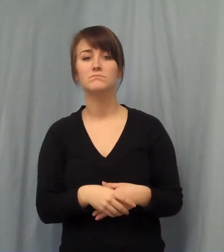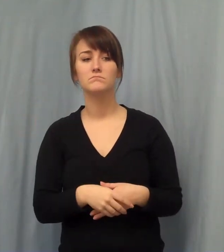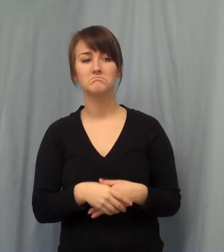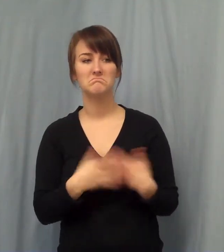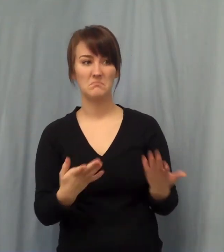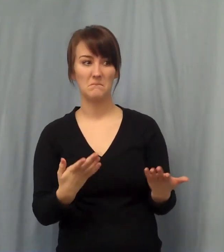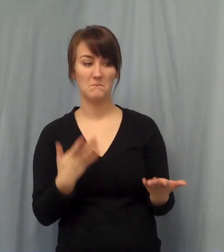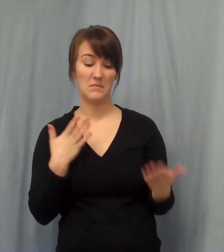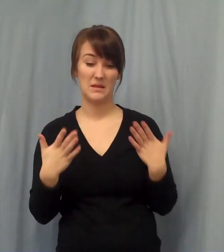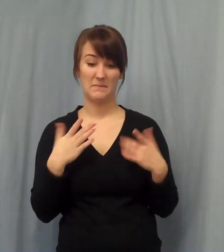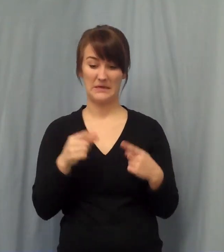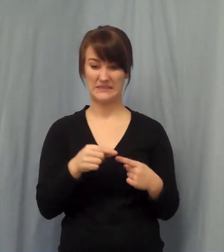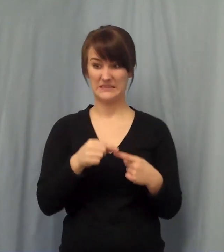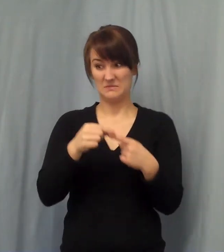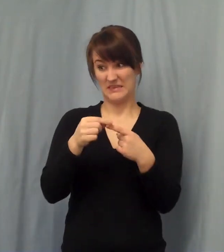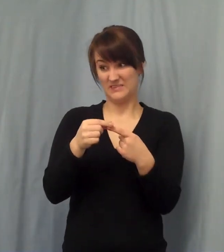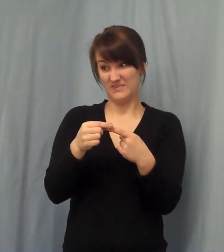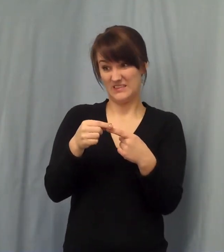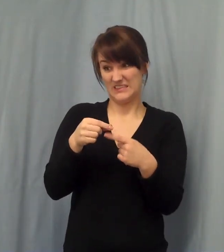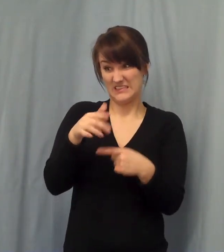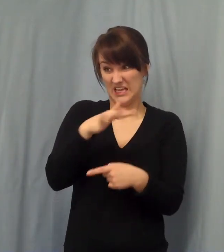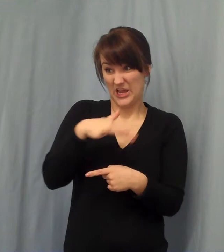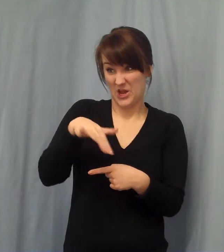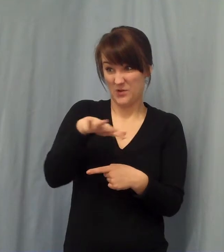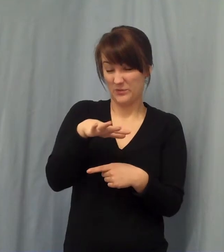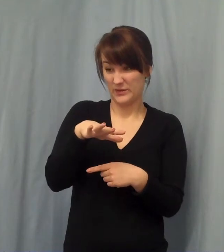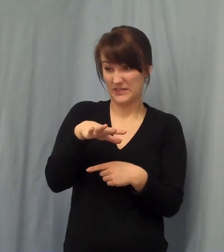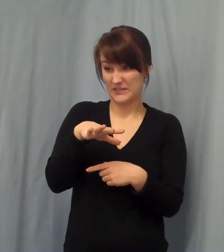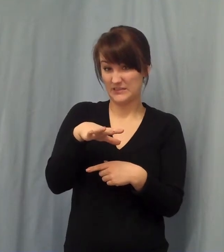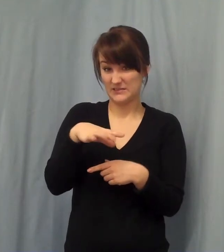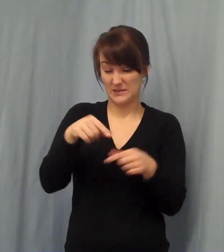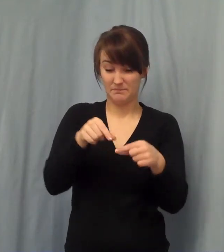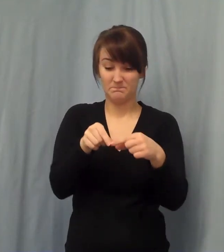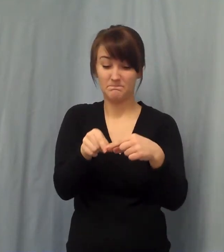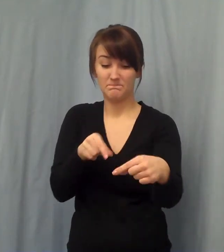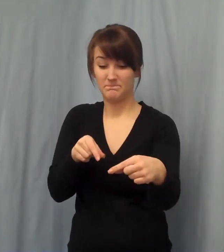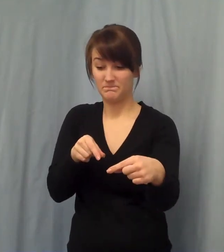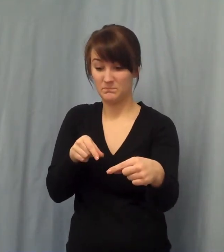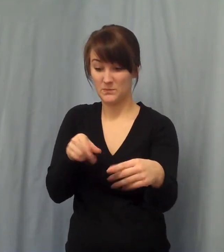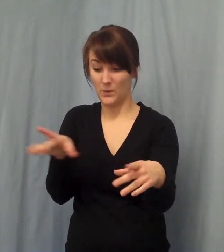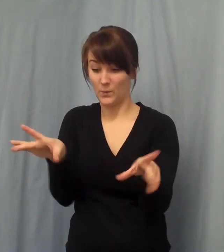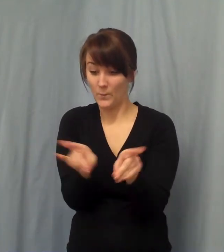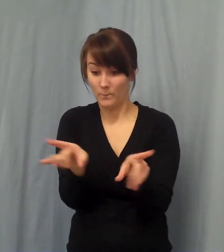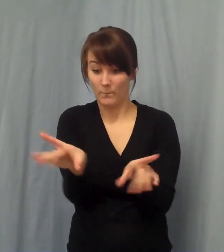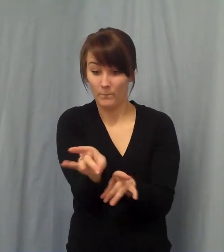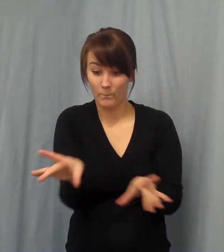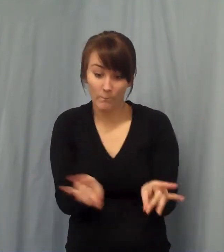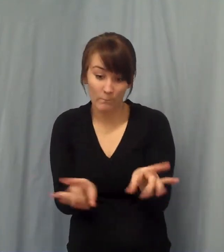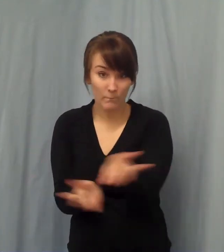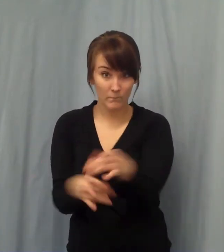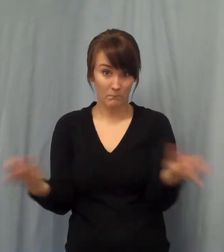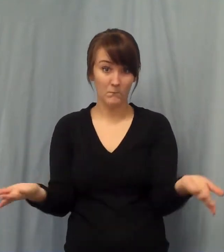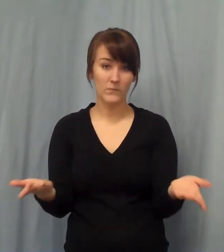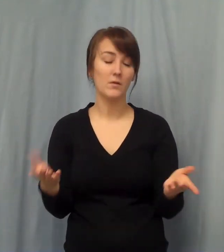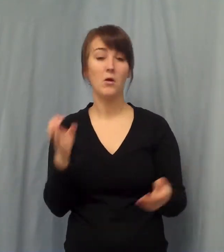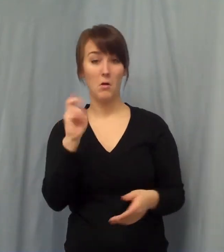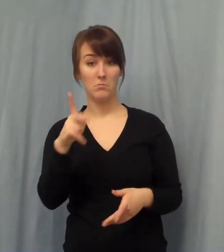from certain area. Very good. Let's see if I can create a magnetic field up here on the overhead. What I have is iron